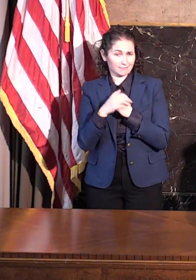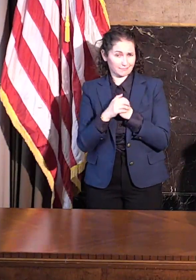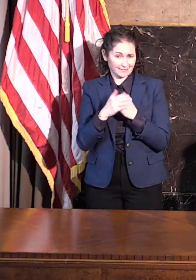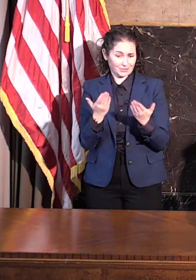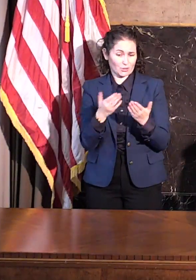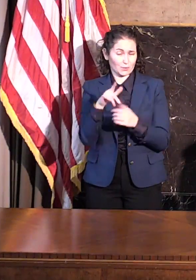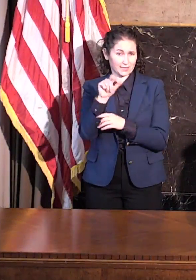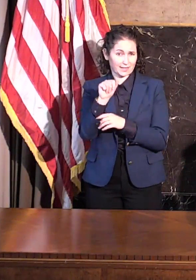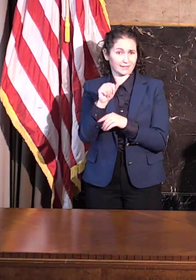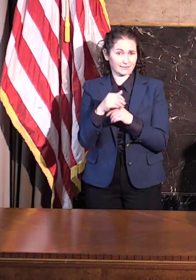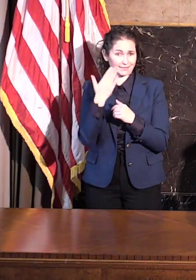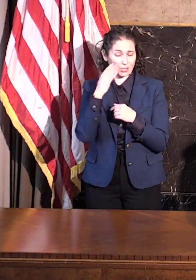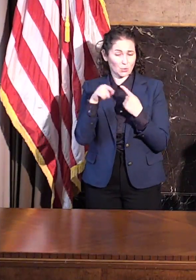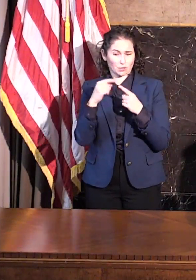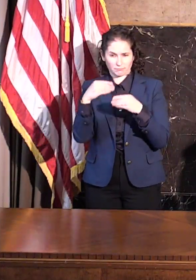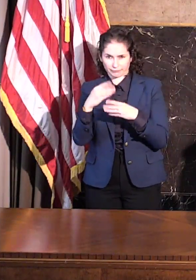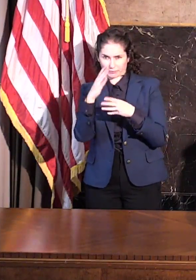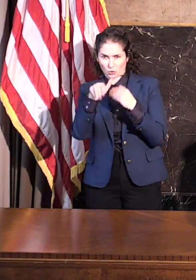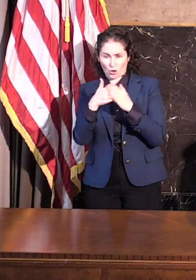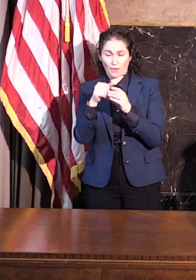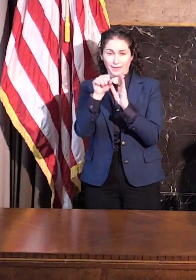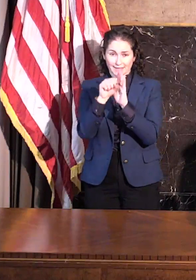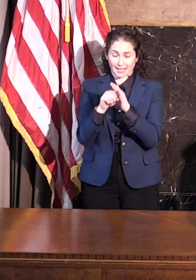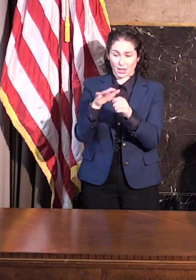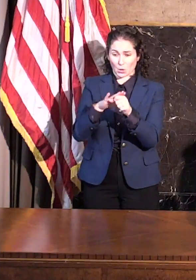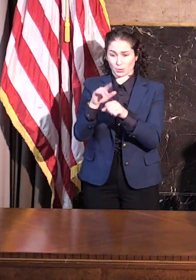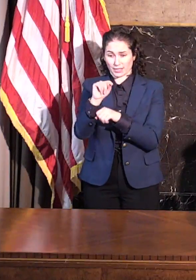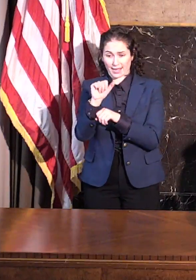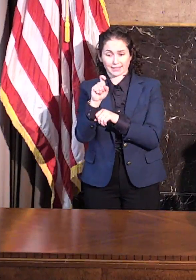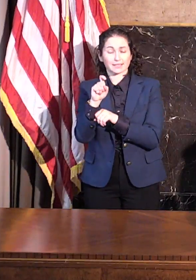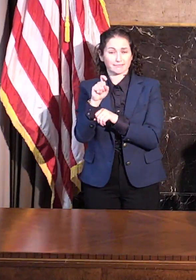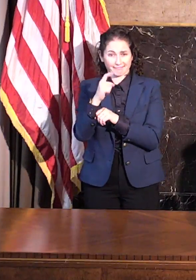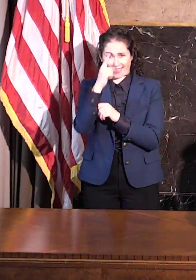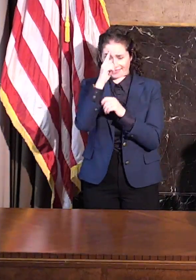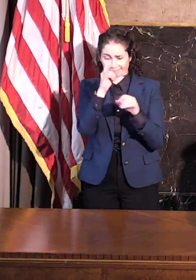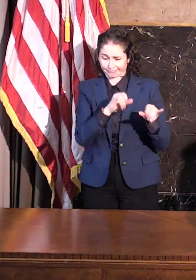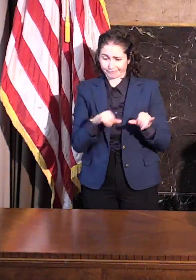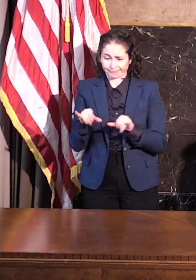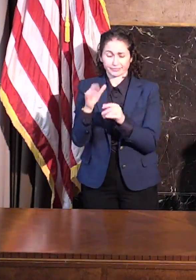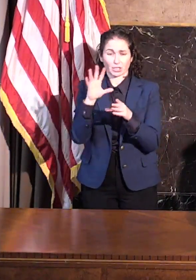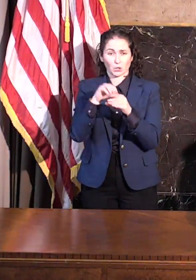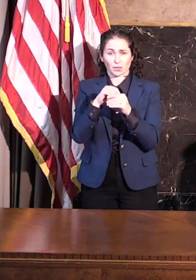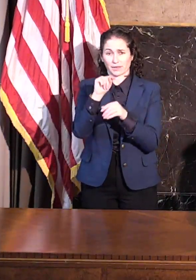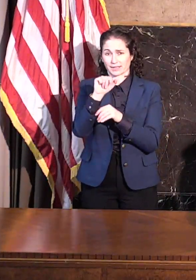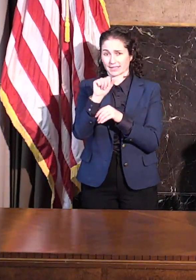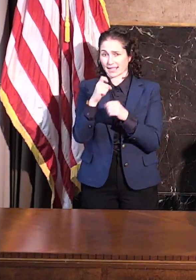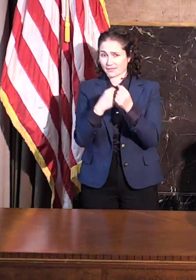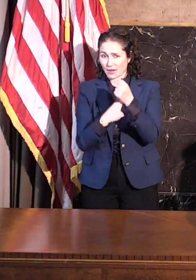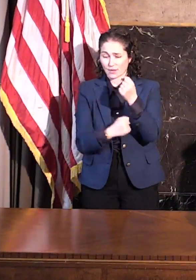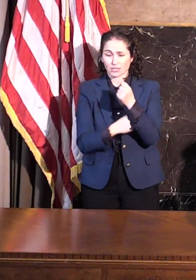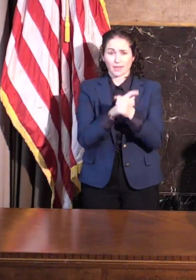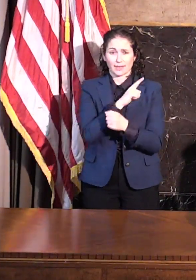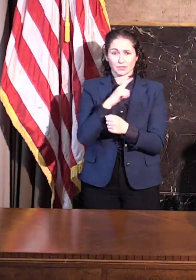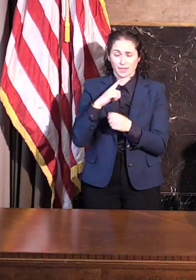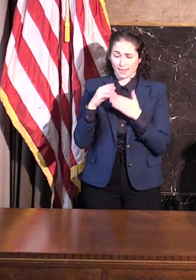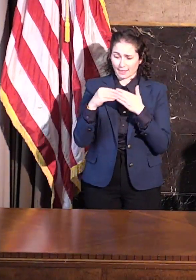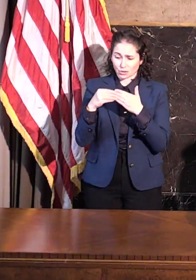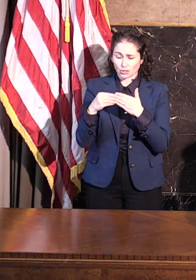that. No, I don't share those concerns. I'm very thankful for the bill that Congress